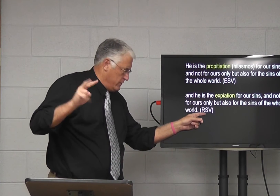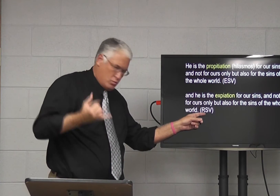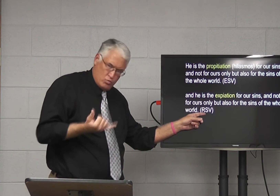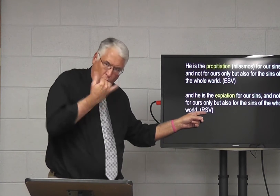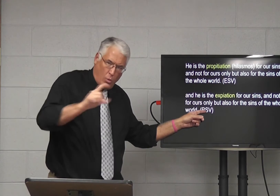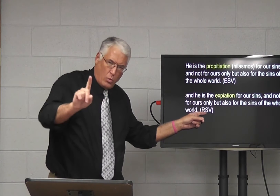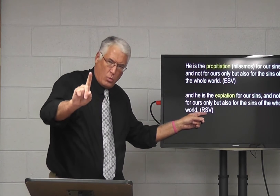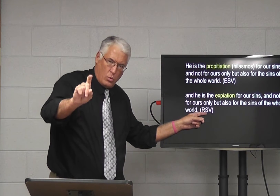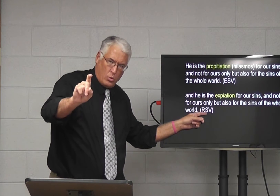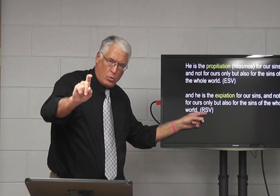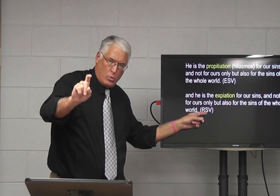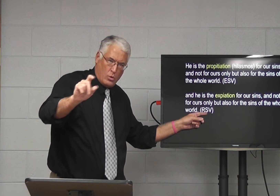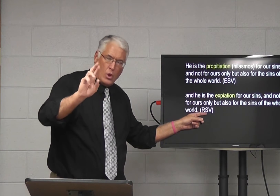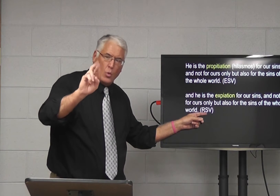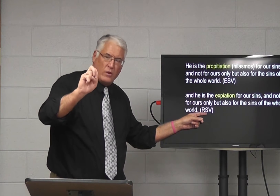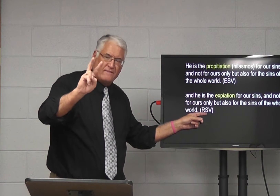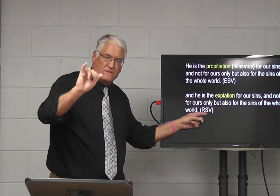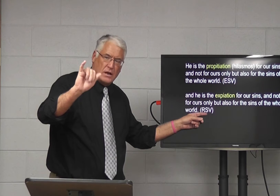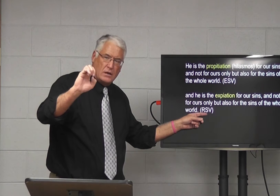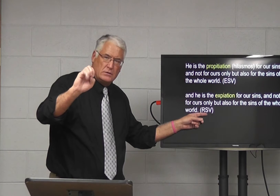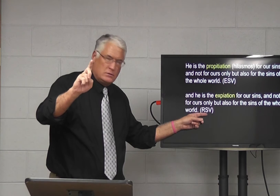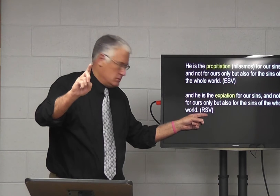And the RSV is wrong, this version here.